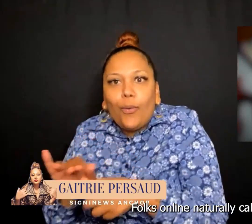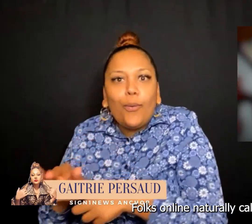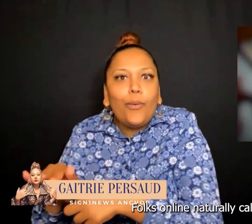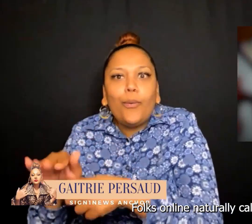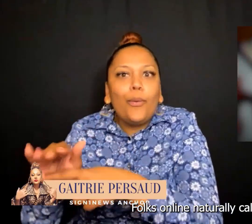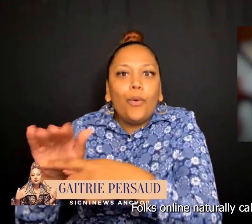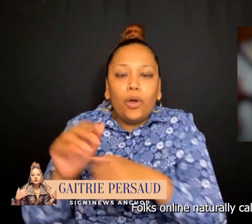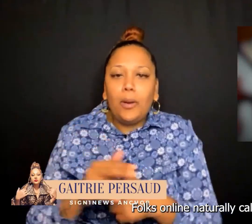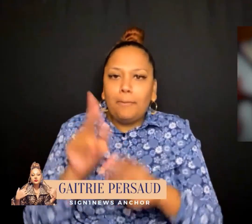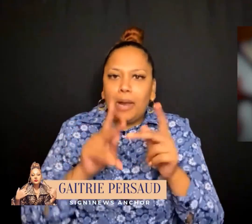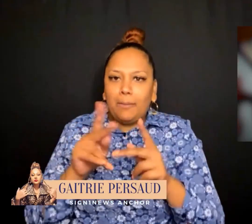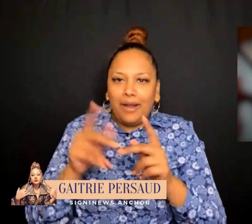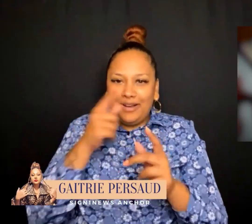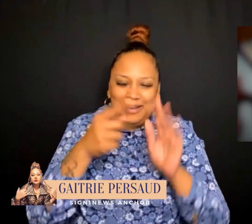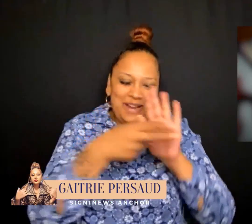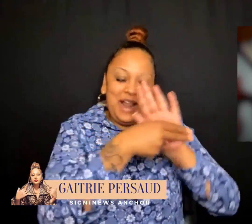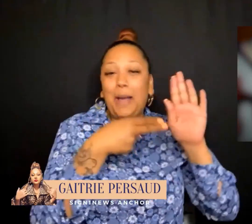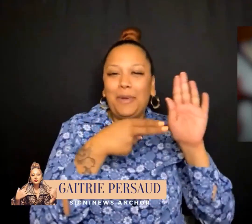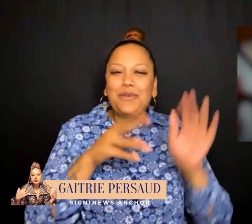naturally called it Woody.